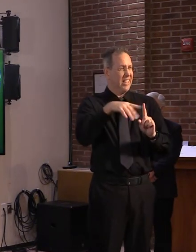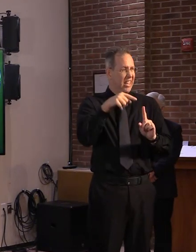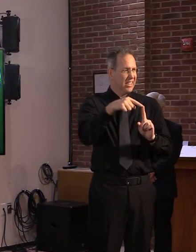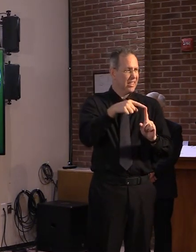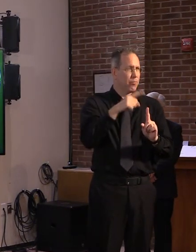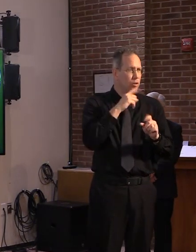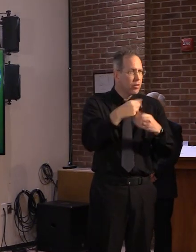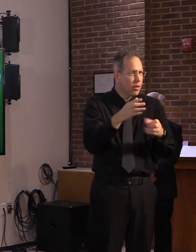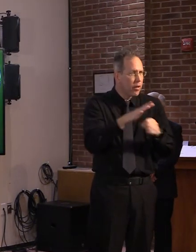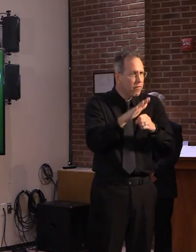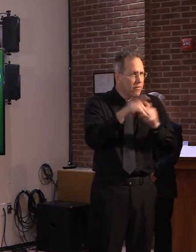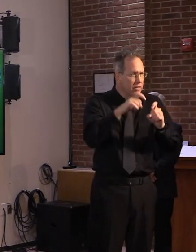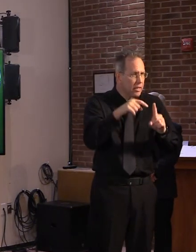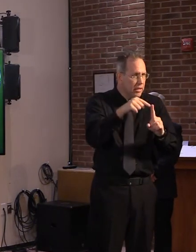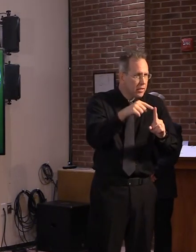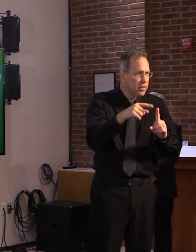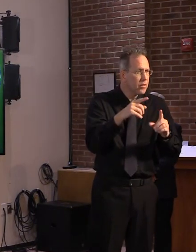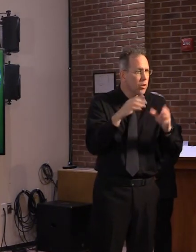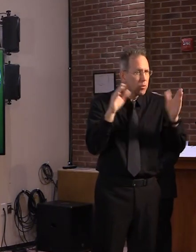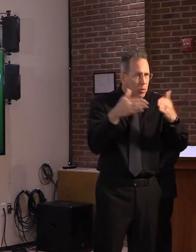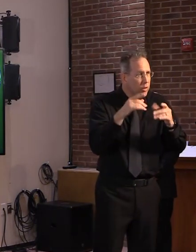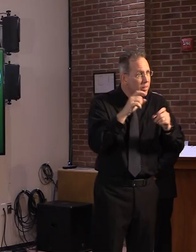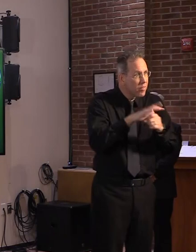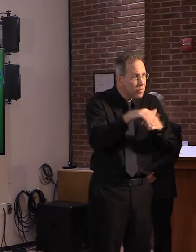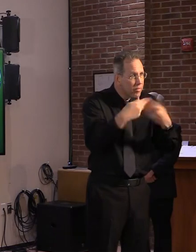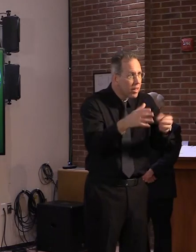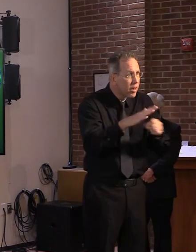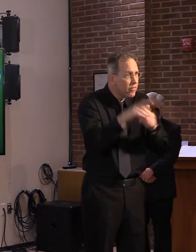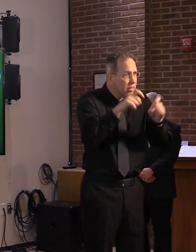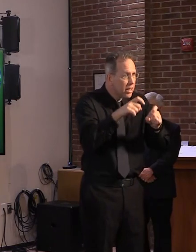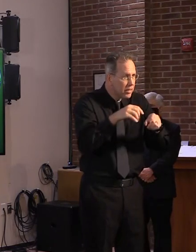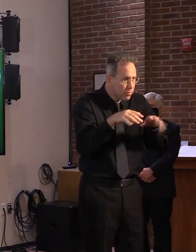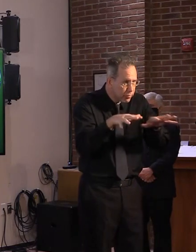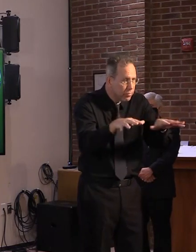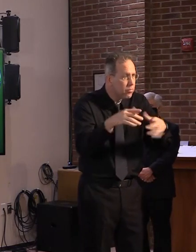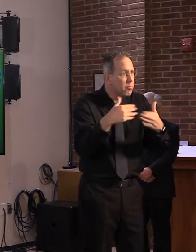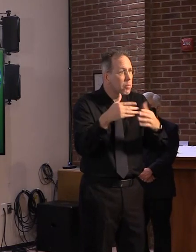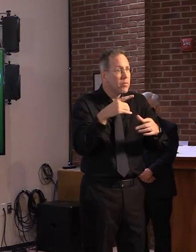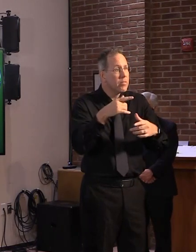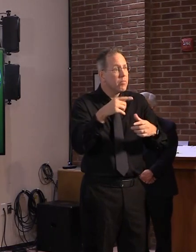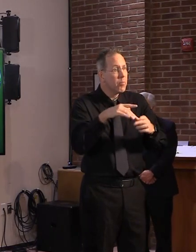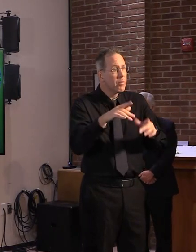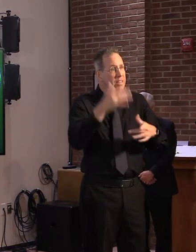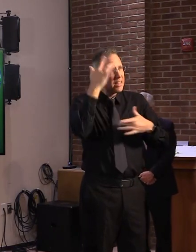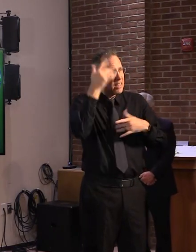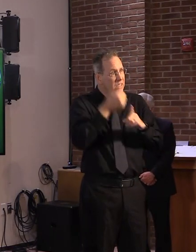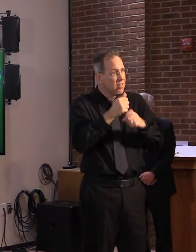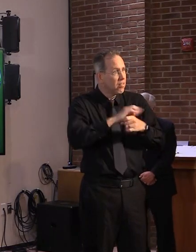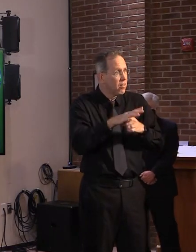are reporting symptoms of a condition and finding them as a case.